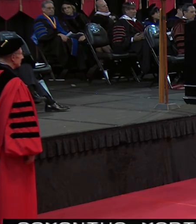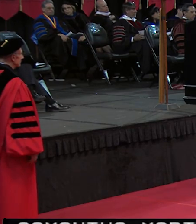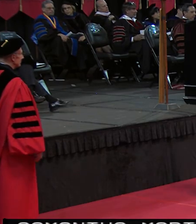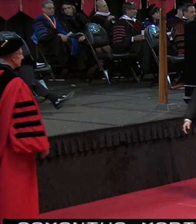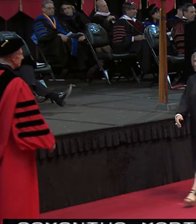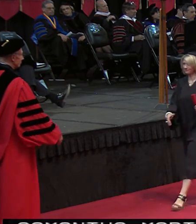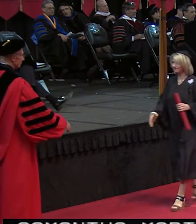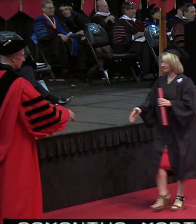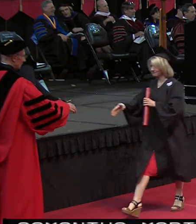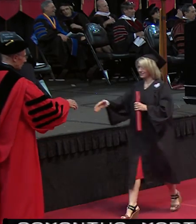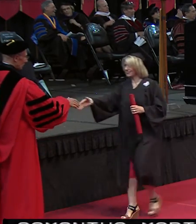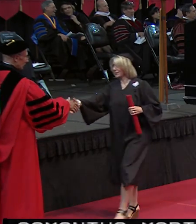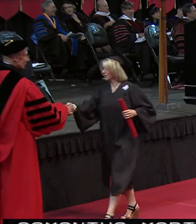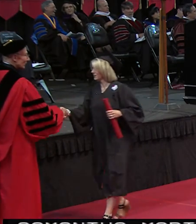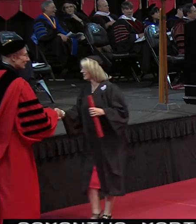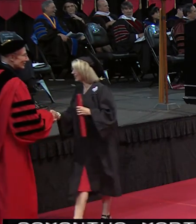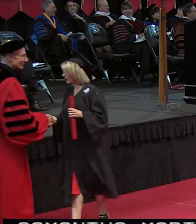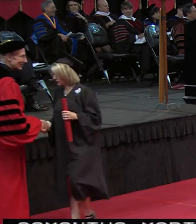Christopher Chase May.